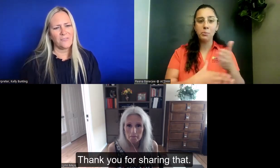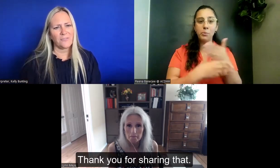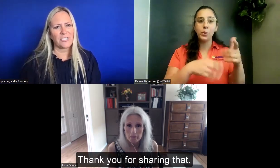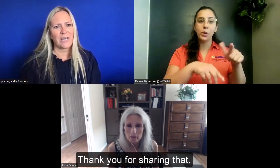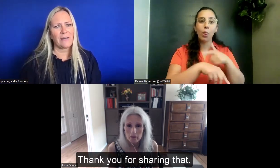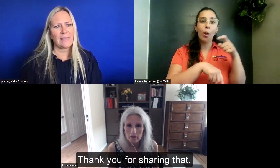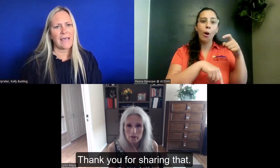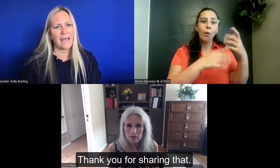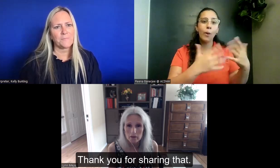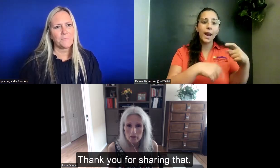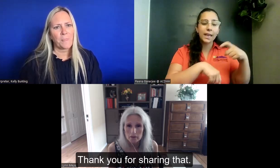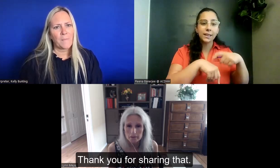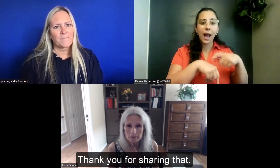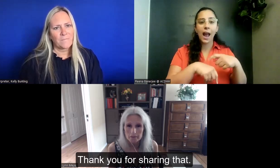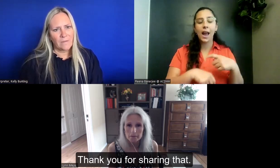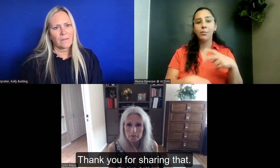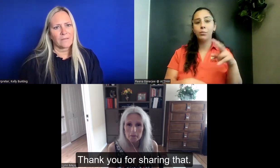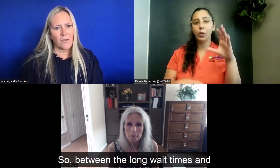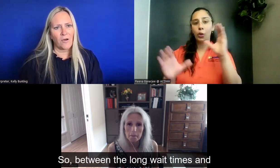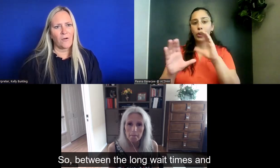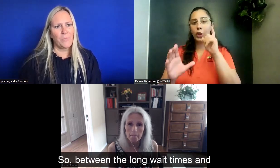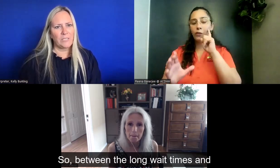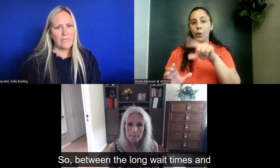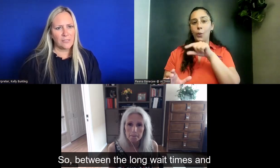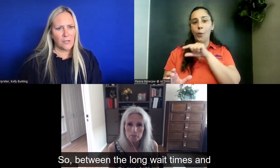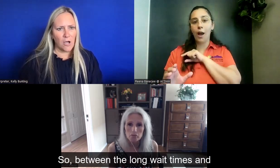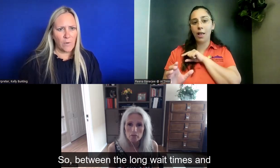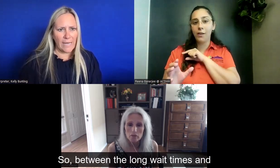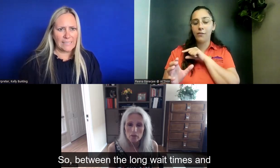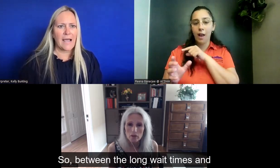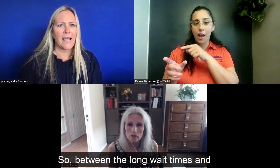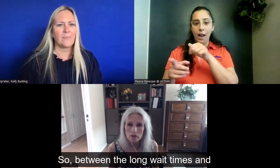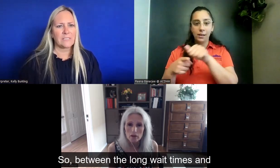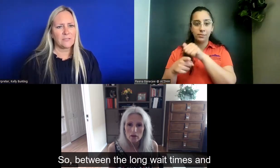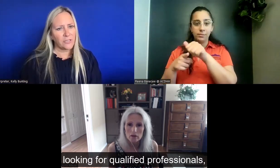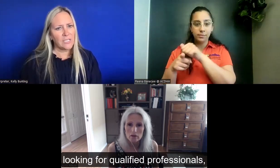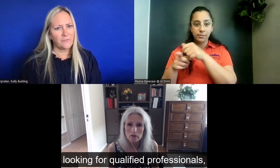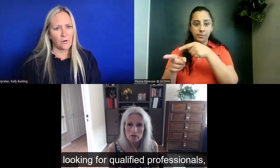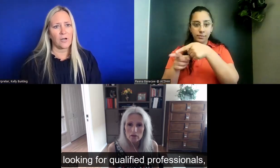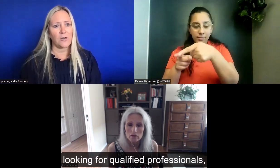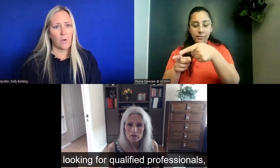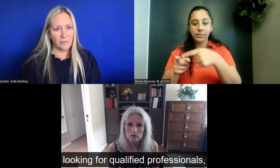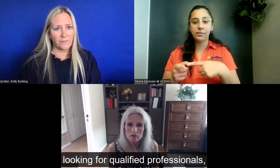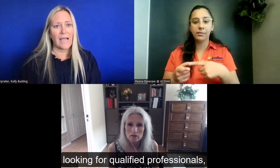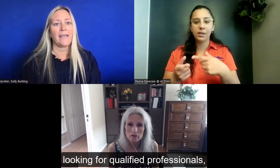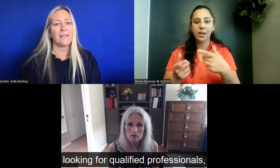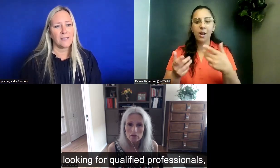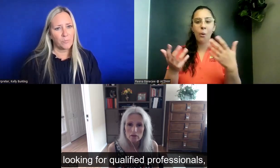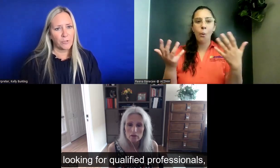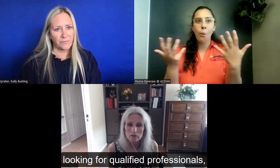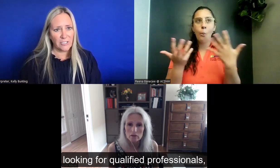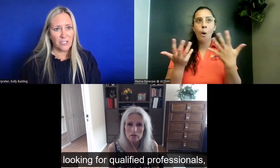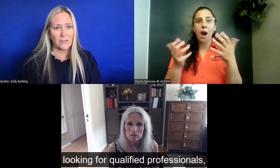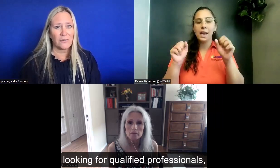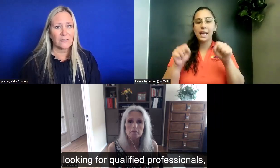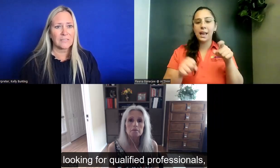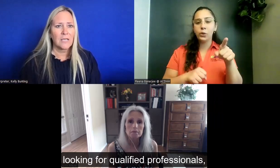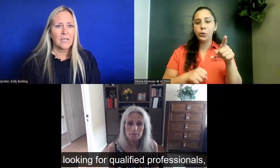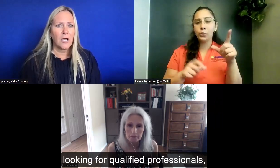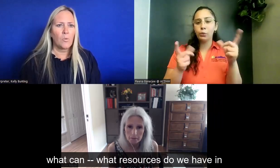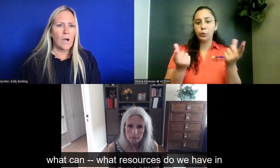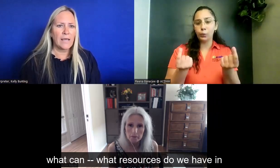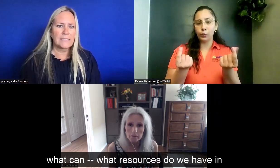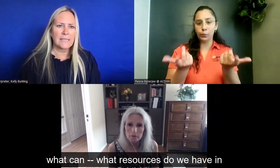Yes, thank you for sharing that. So, between the long wait times and looking for qualified